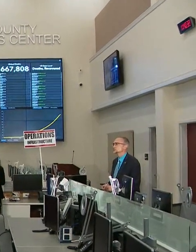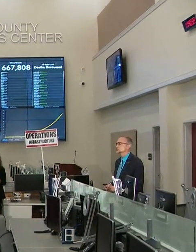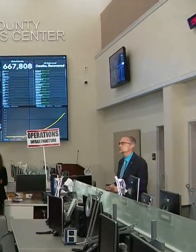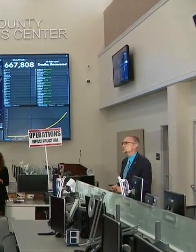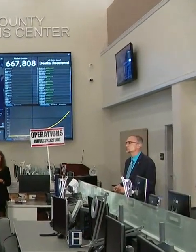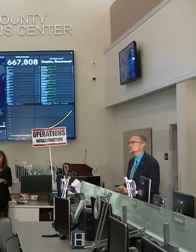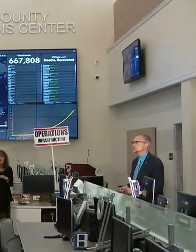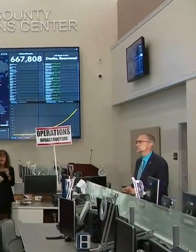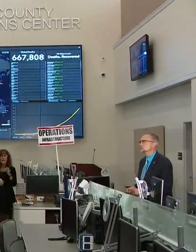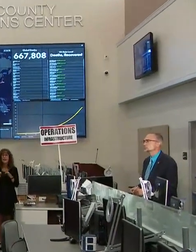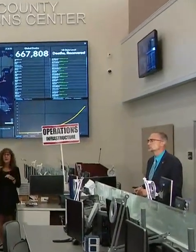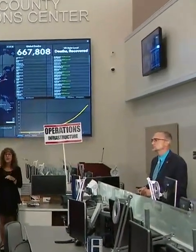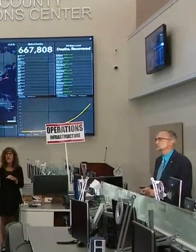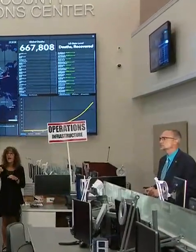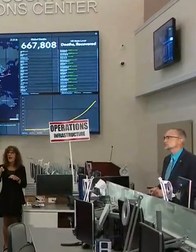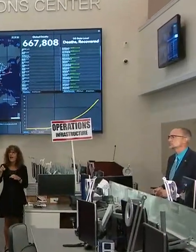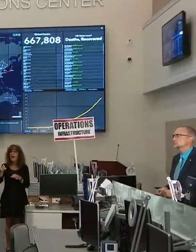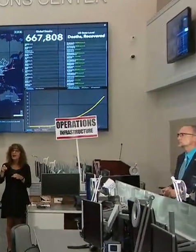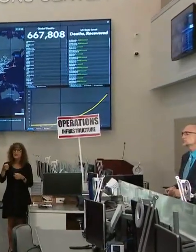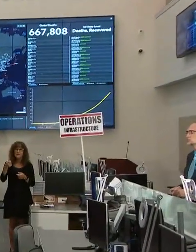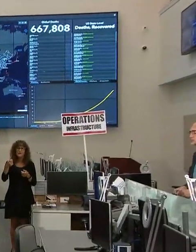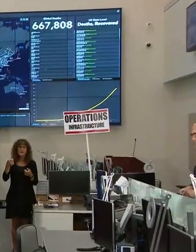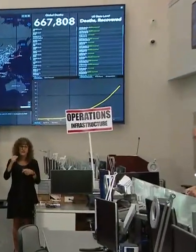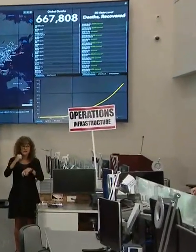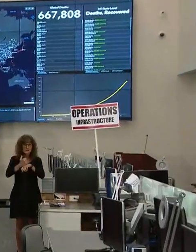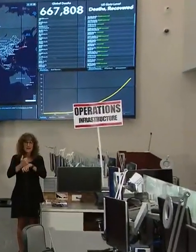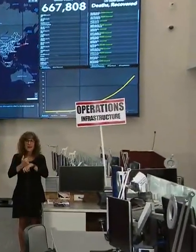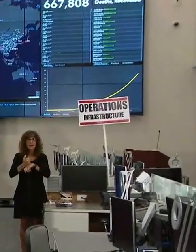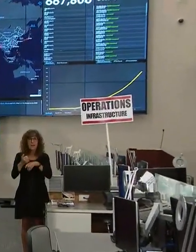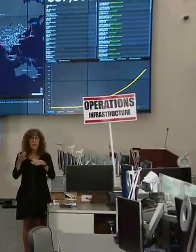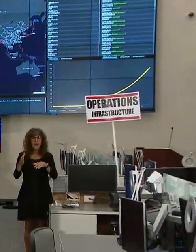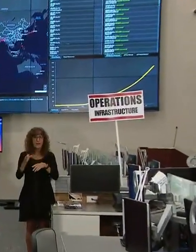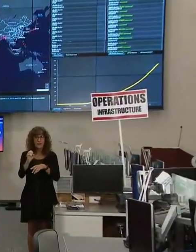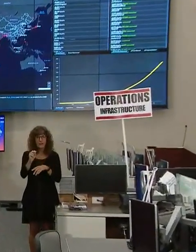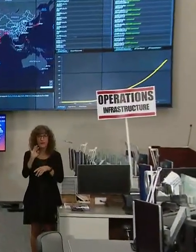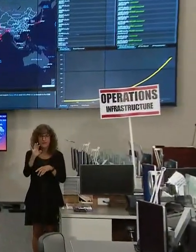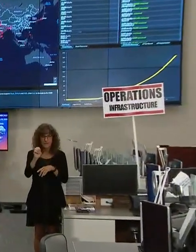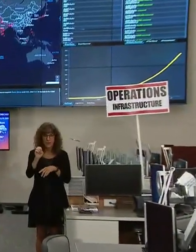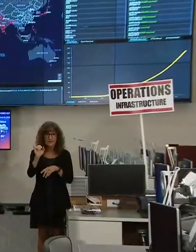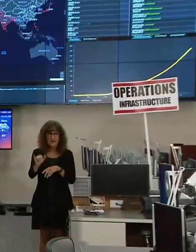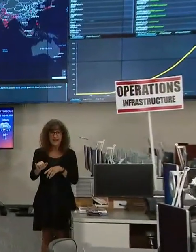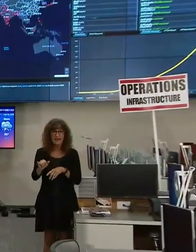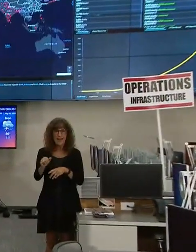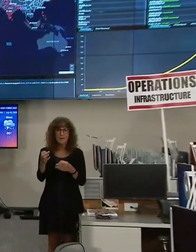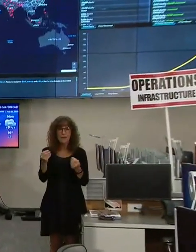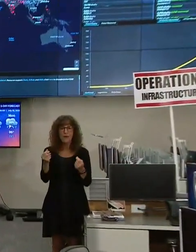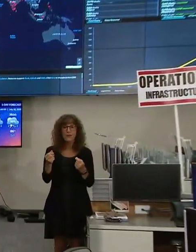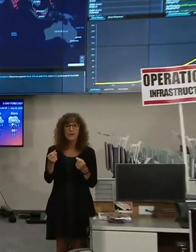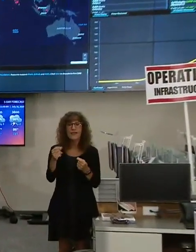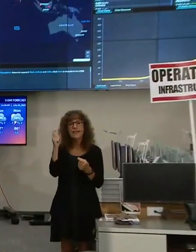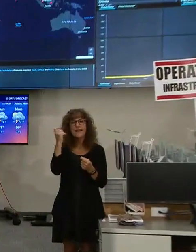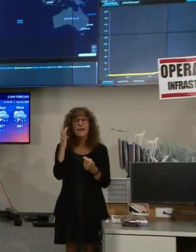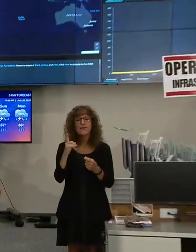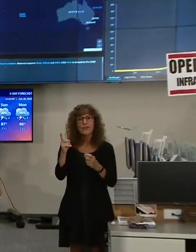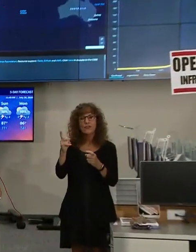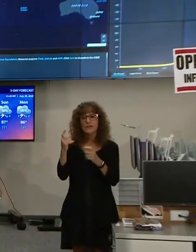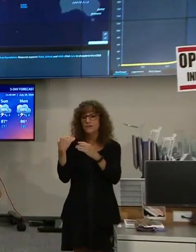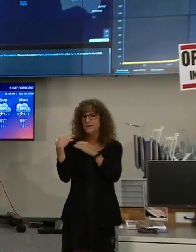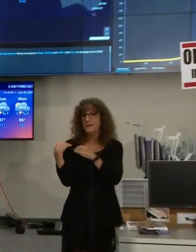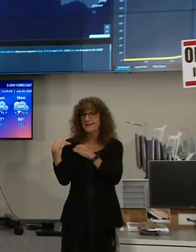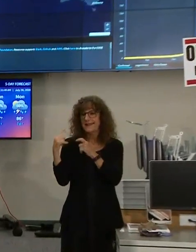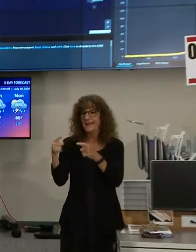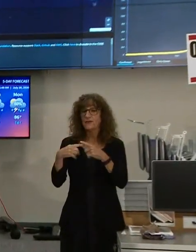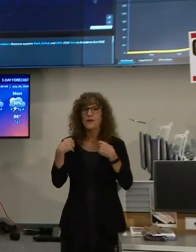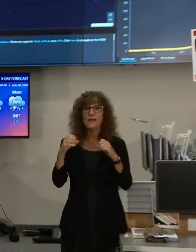simply, we had to have in place the tools to enforce at that property. The governor gave the responsibility to the